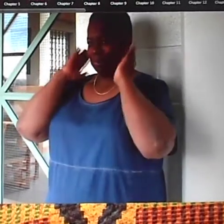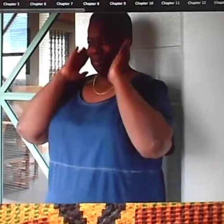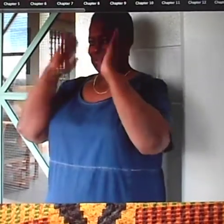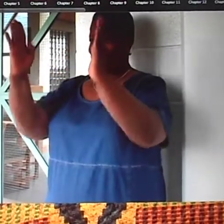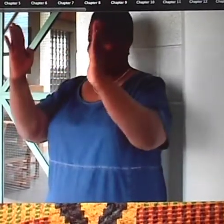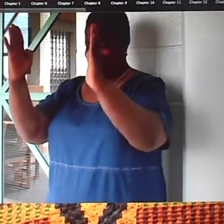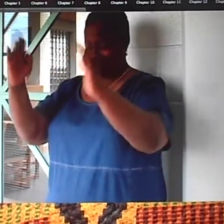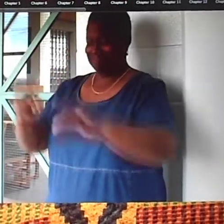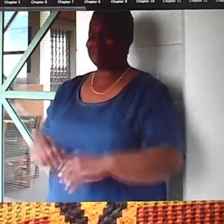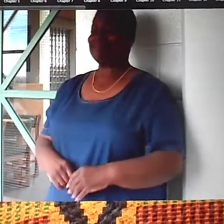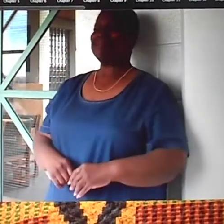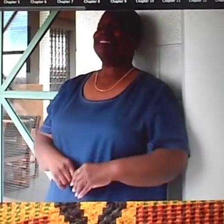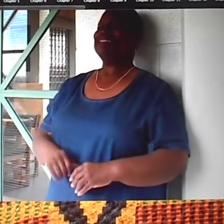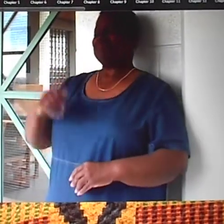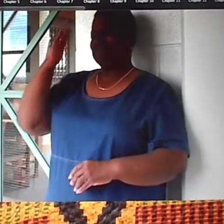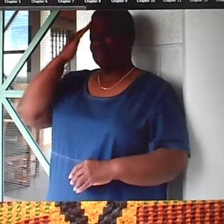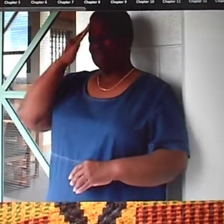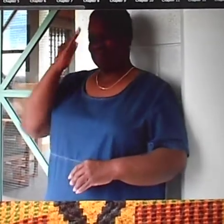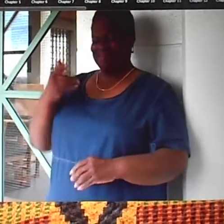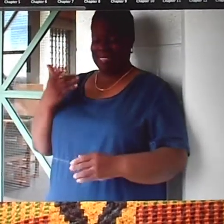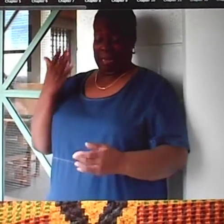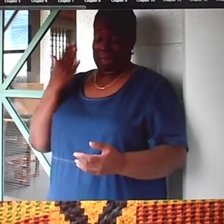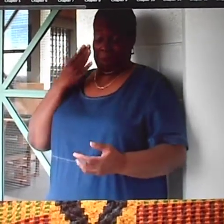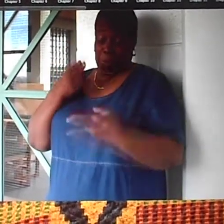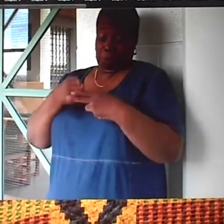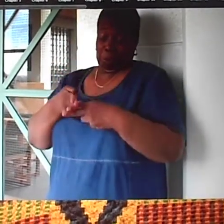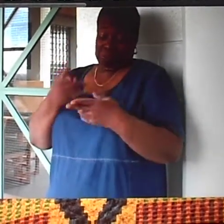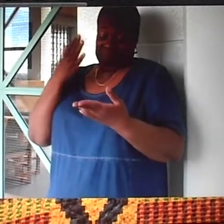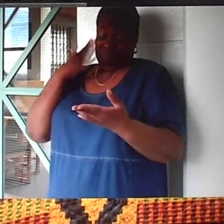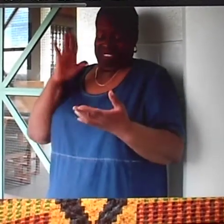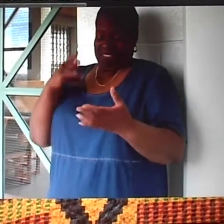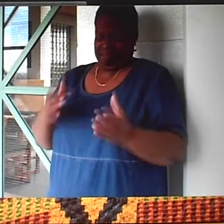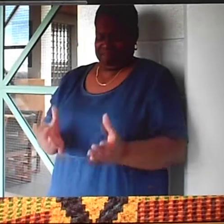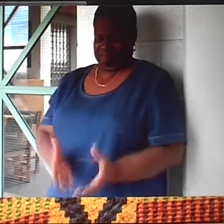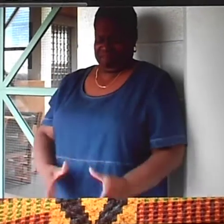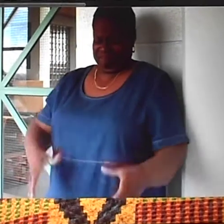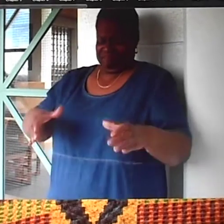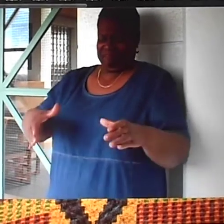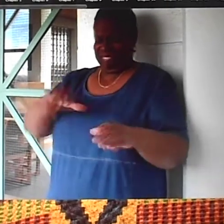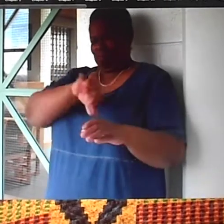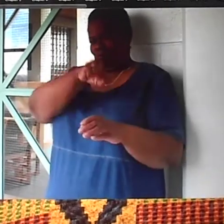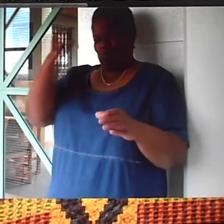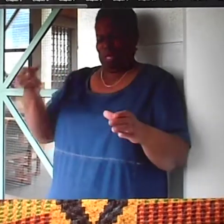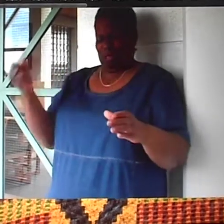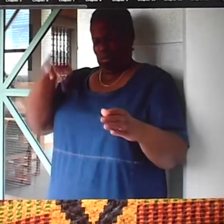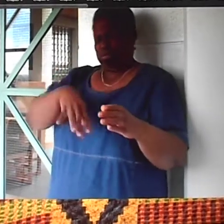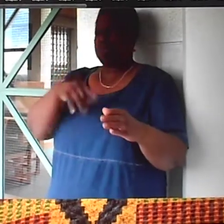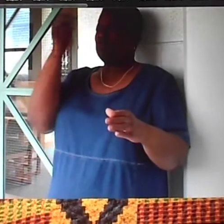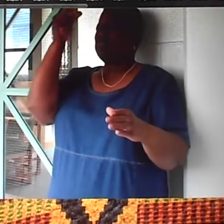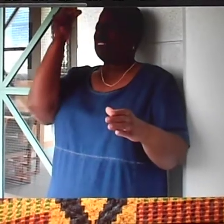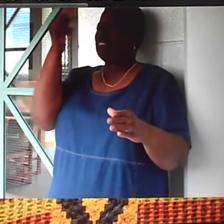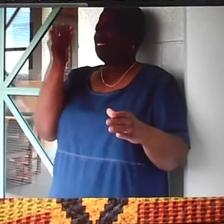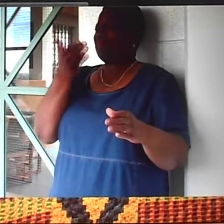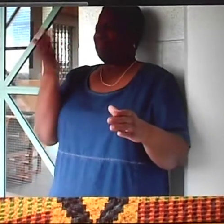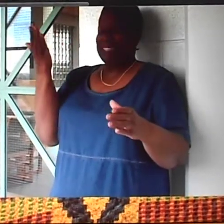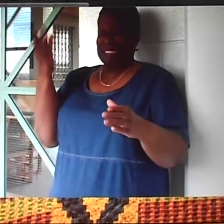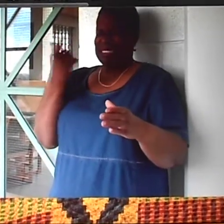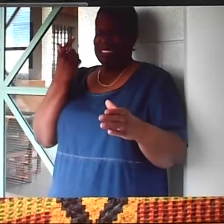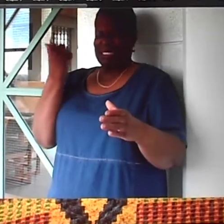But my favorite was cleaning and sweeping the hall. Now there was this stuff, I don't know the name of it, but it was in